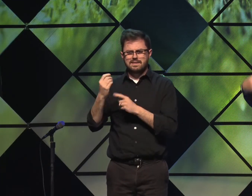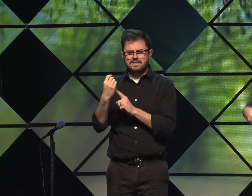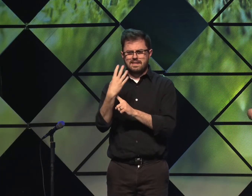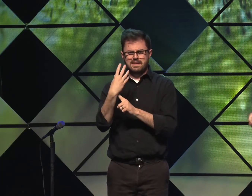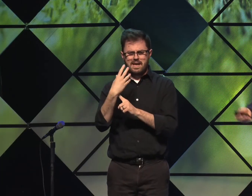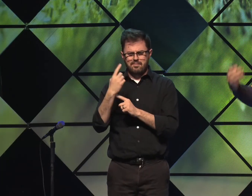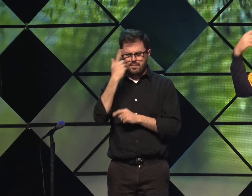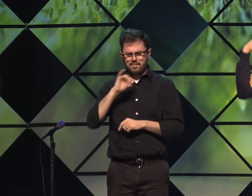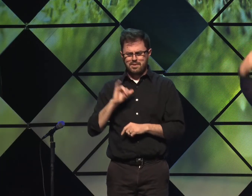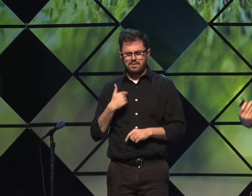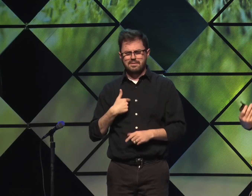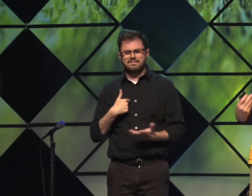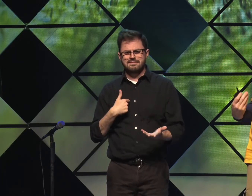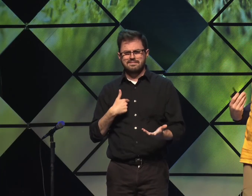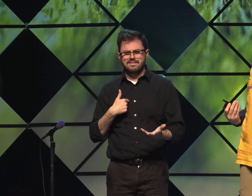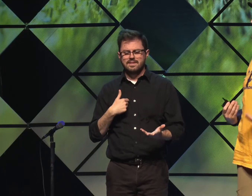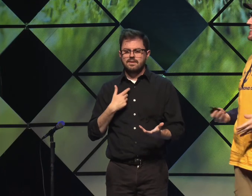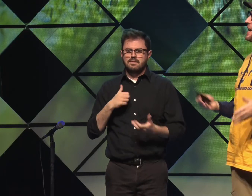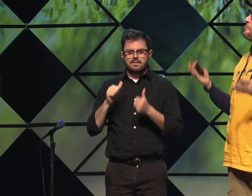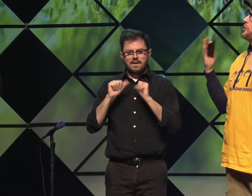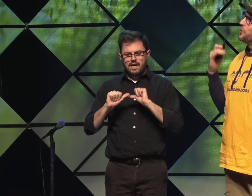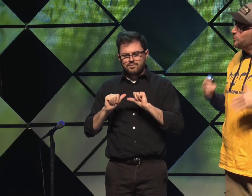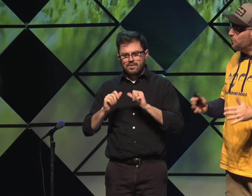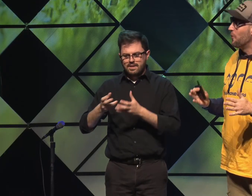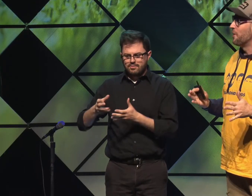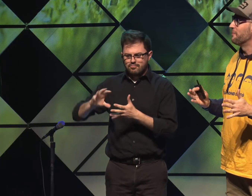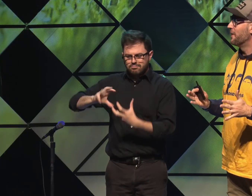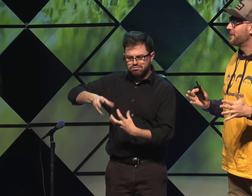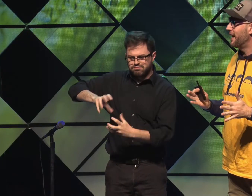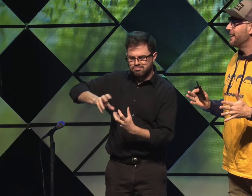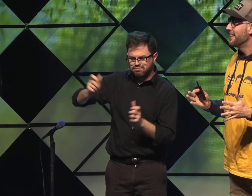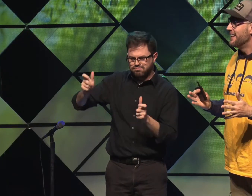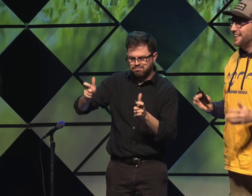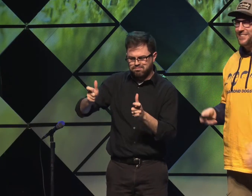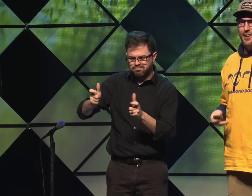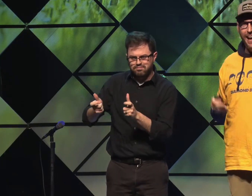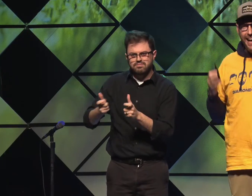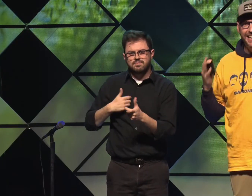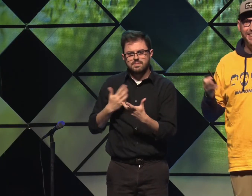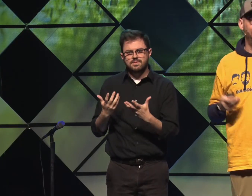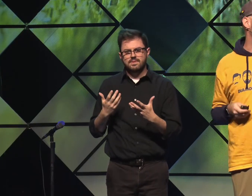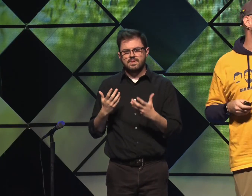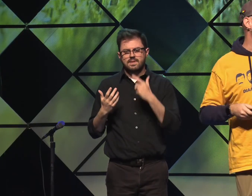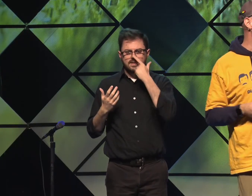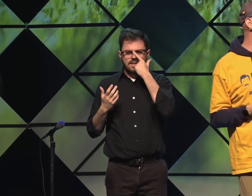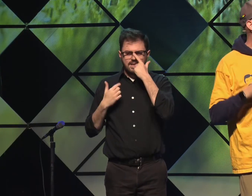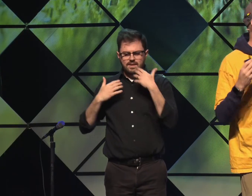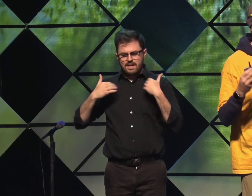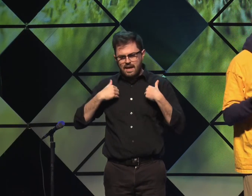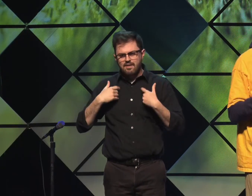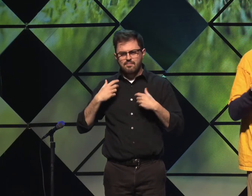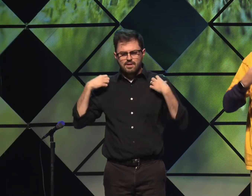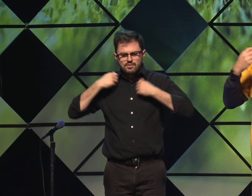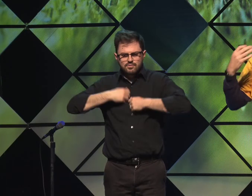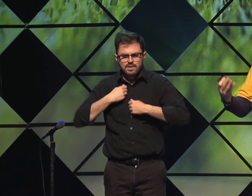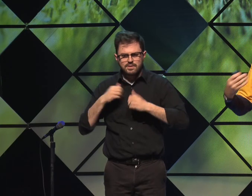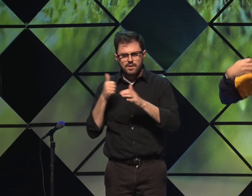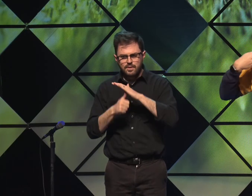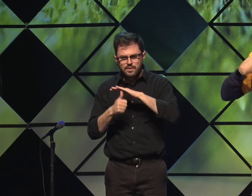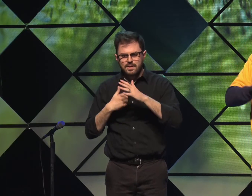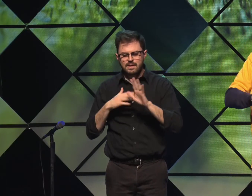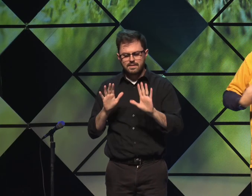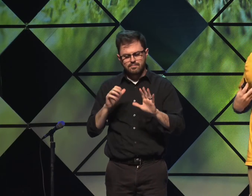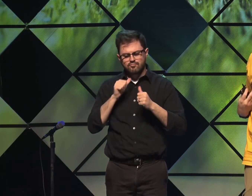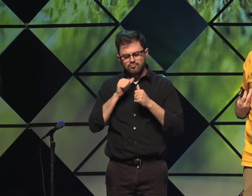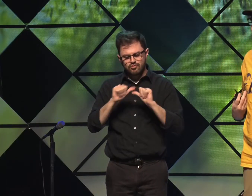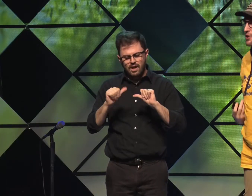But I did try to shrink it, and I am wearing a sweatshirt underneath it, and I'm a little warm, okay? So hang in there with me, right? But episode 8 is titled Diamond Dogs,